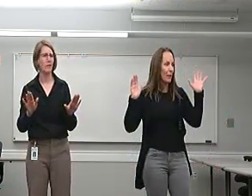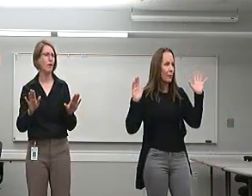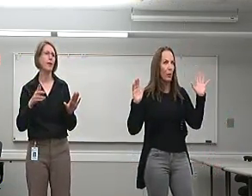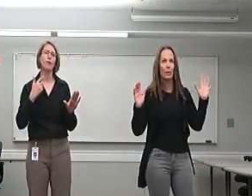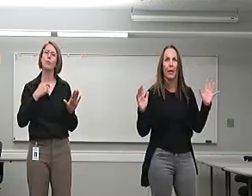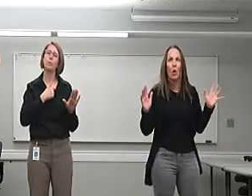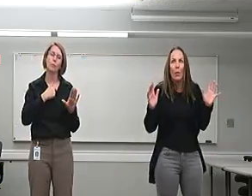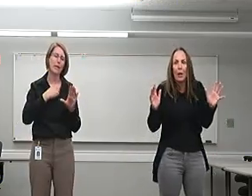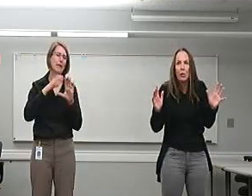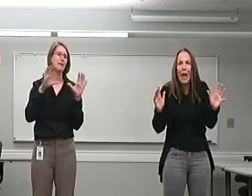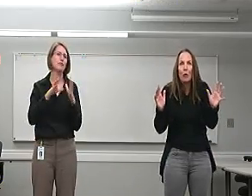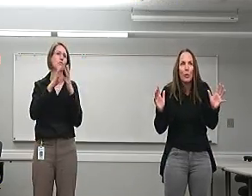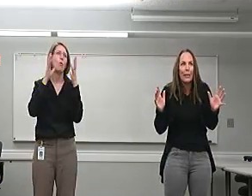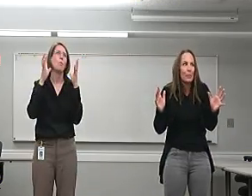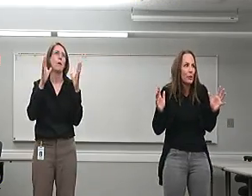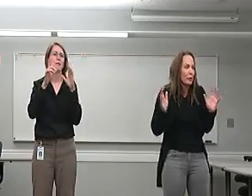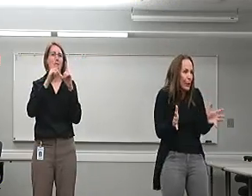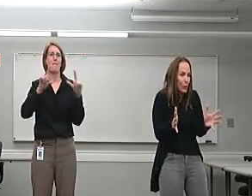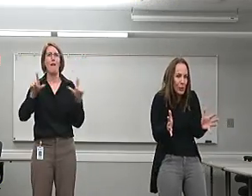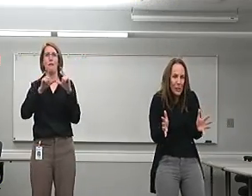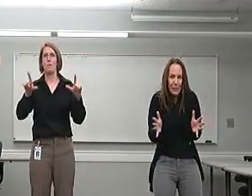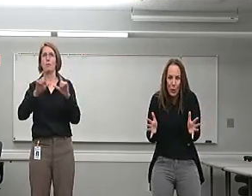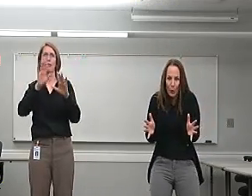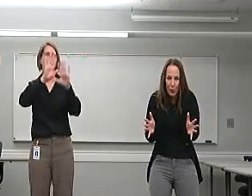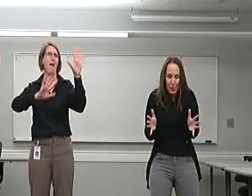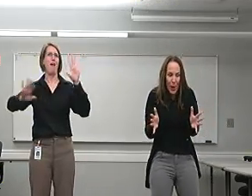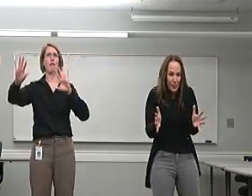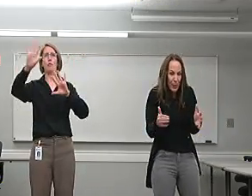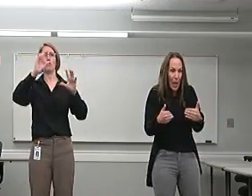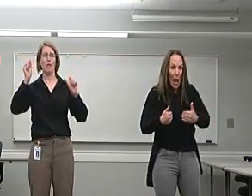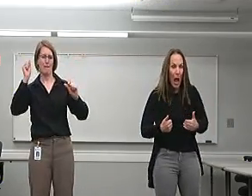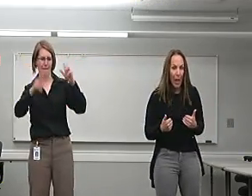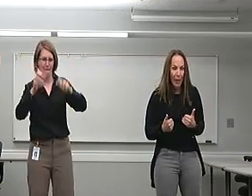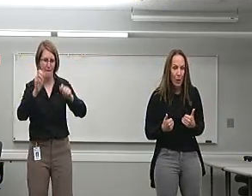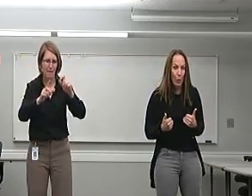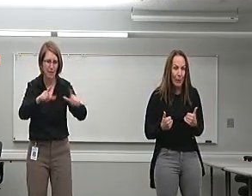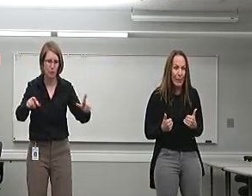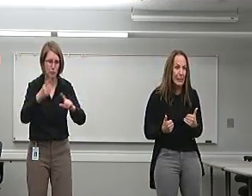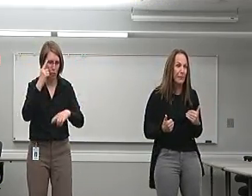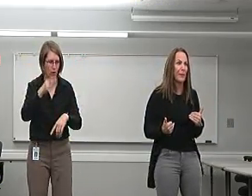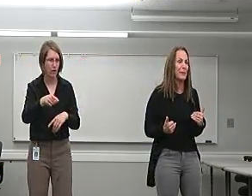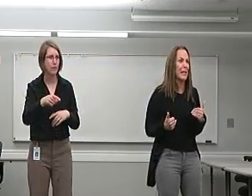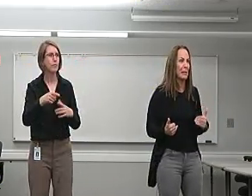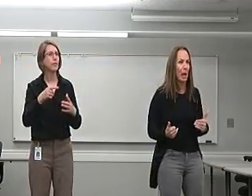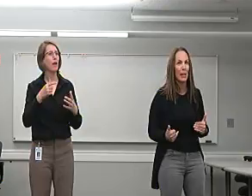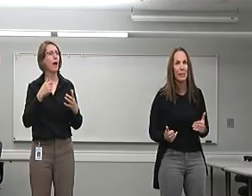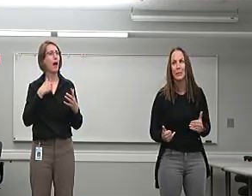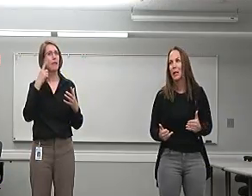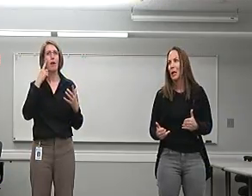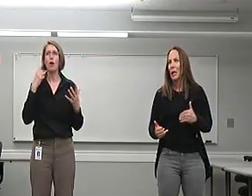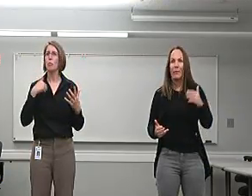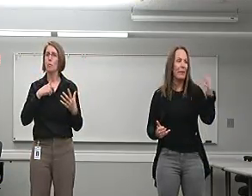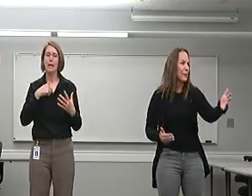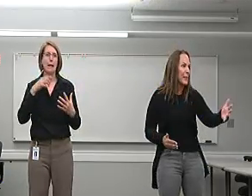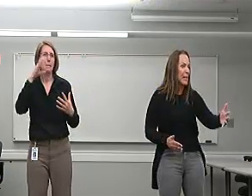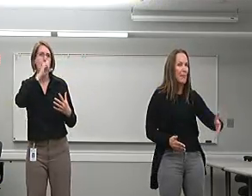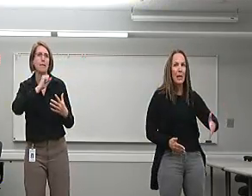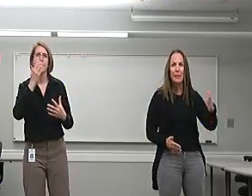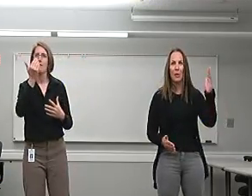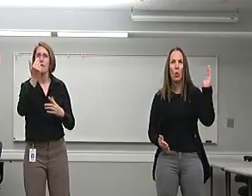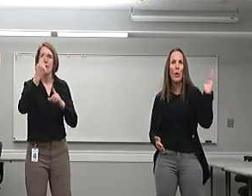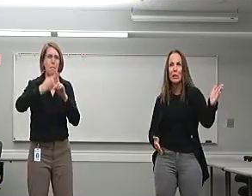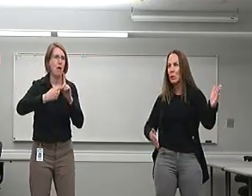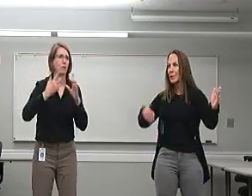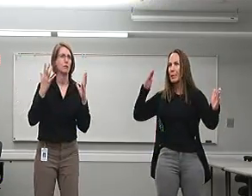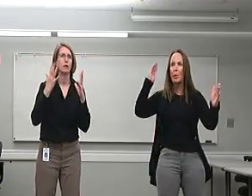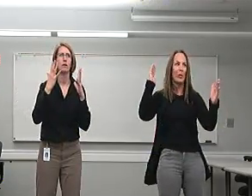gosh, how do we get as much language into this little person as possible? I thought, we missed 15 months. 15 months in the window 0